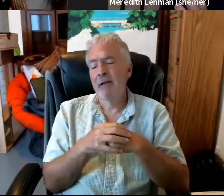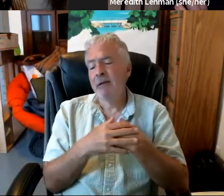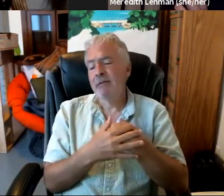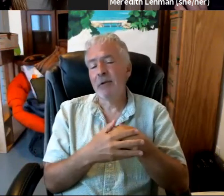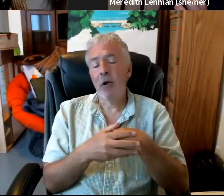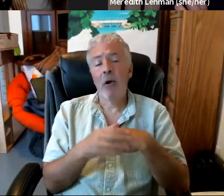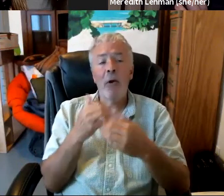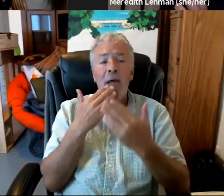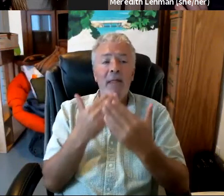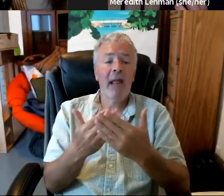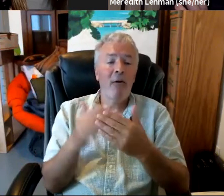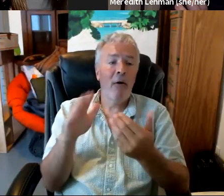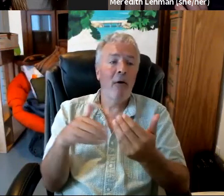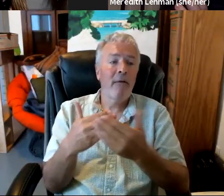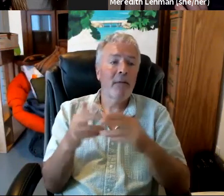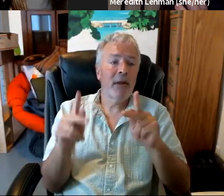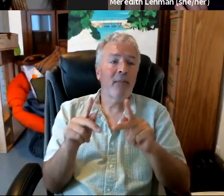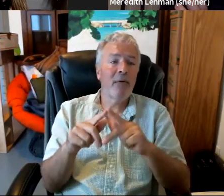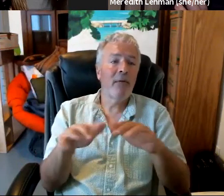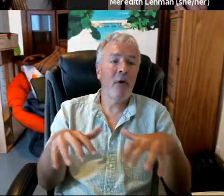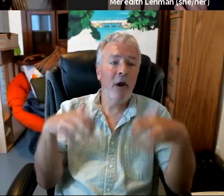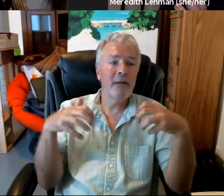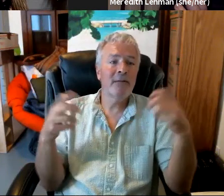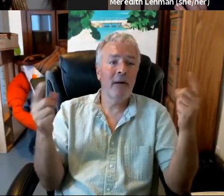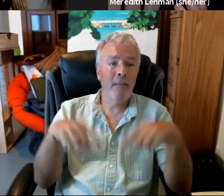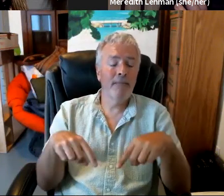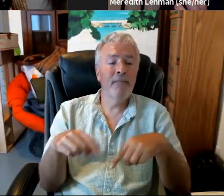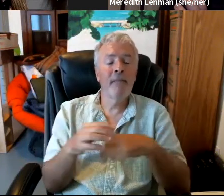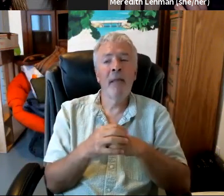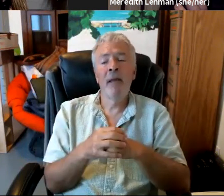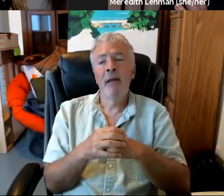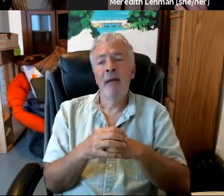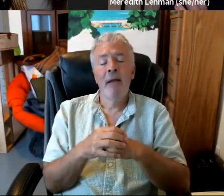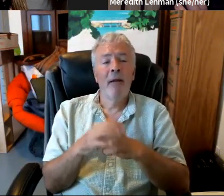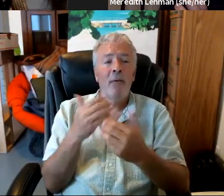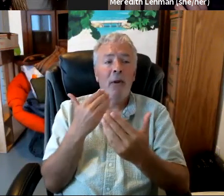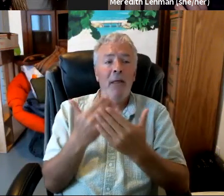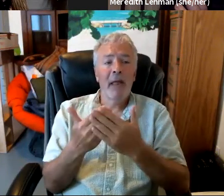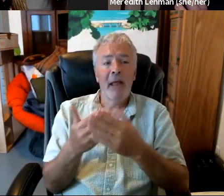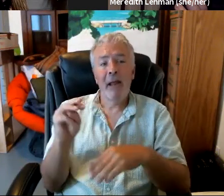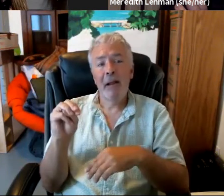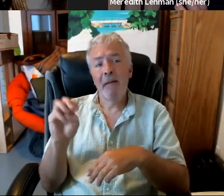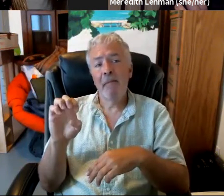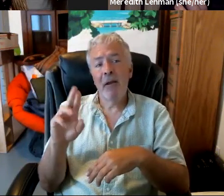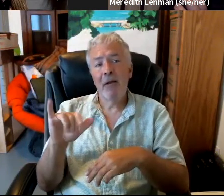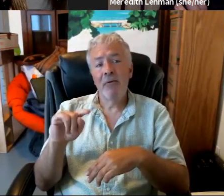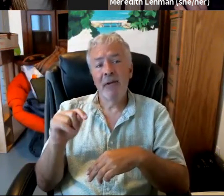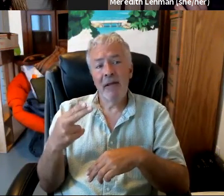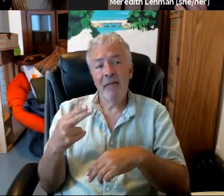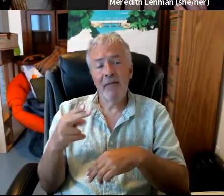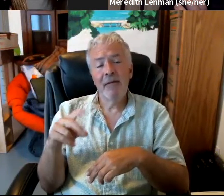of hearing community in the area. So again, thank you to everyone in the audience for participating this